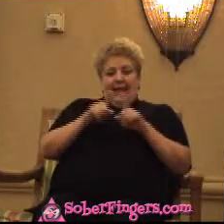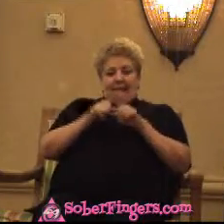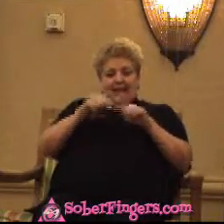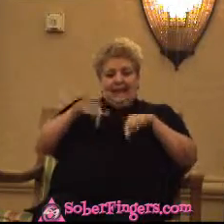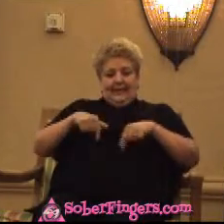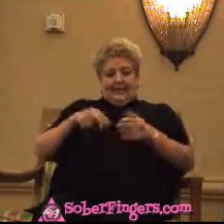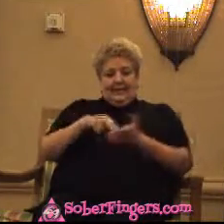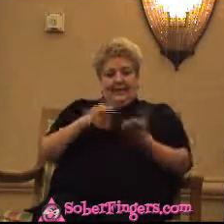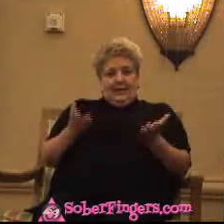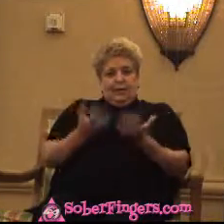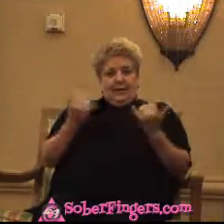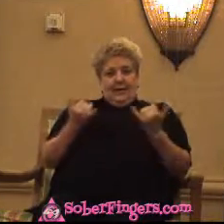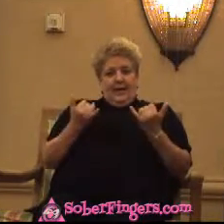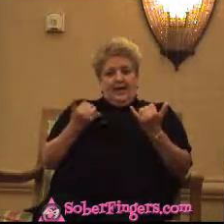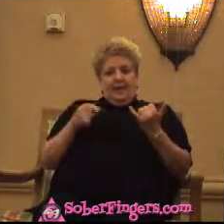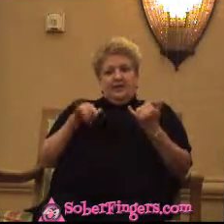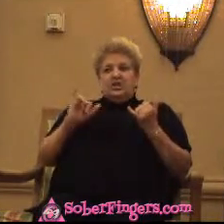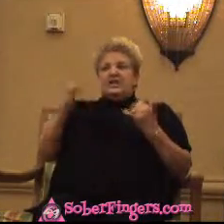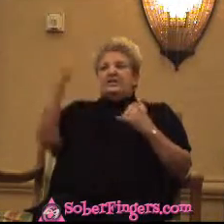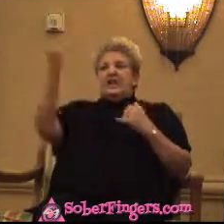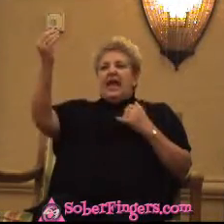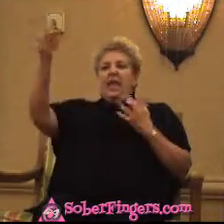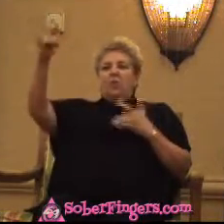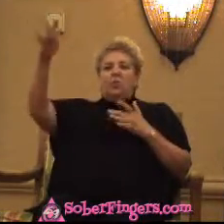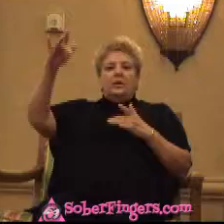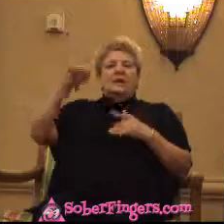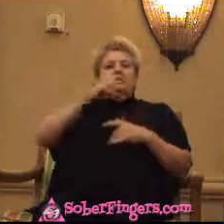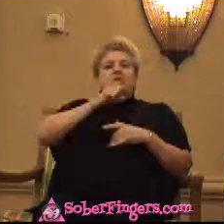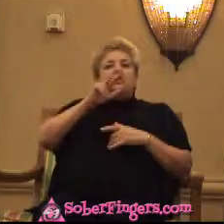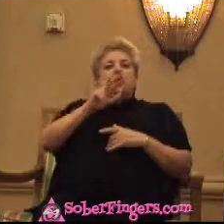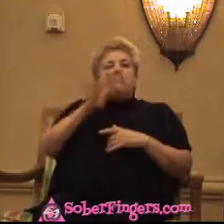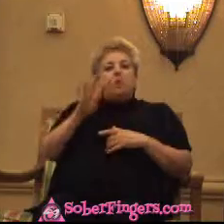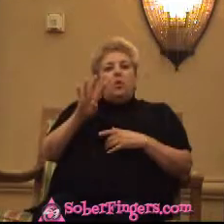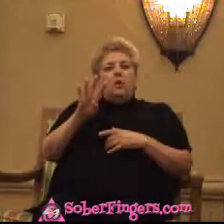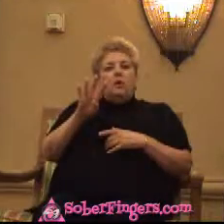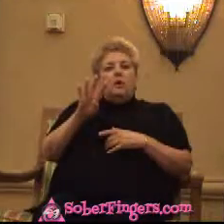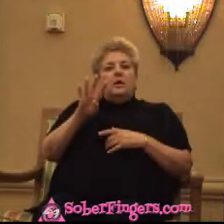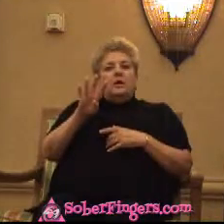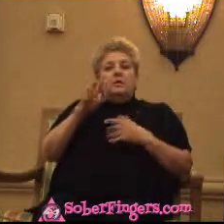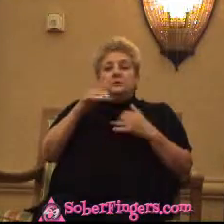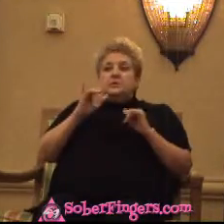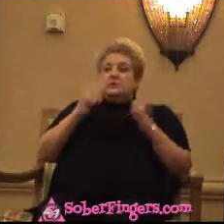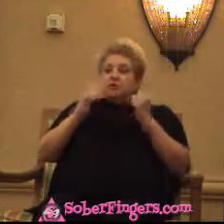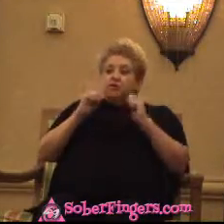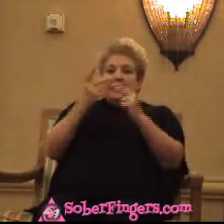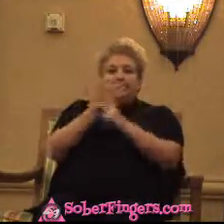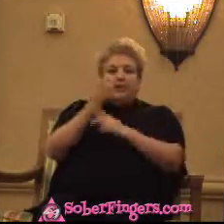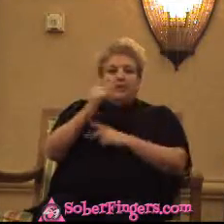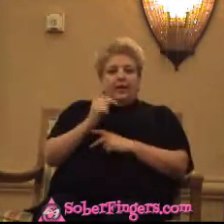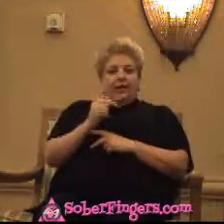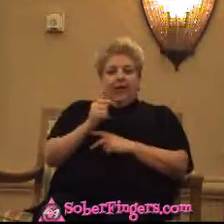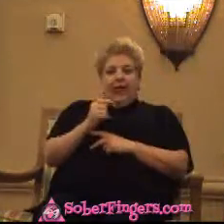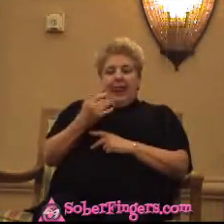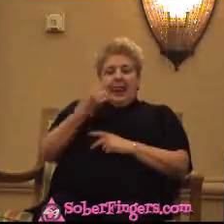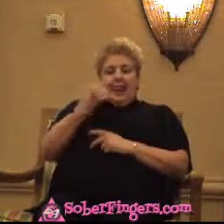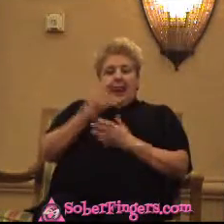still out there. She's 34 years old now, and she's still been trying to figure it out. She called last week and said she thinks she wants to do something